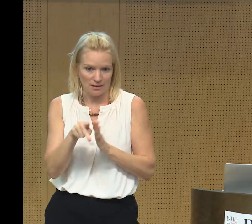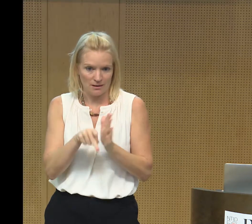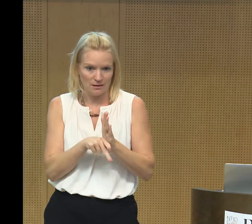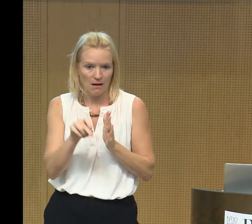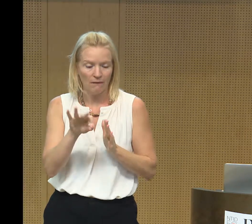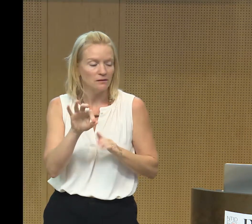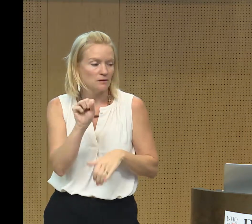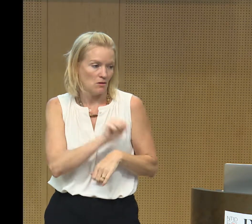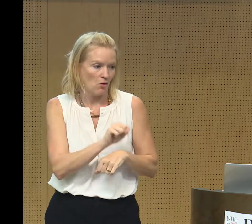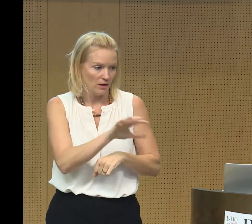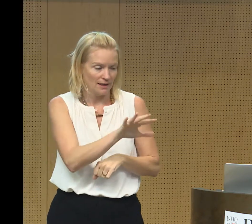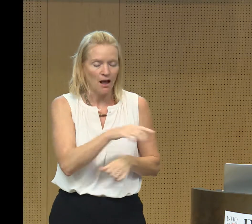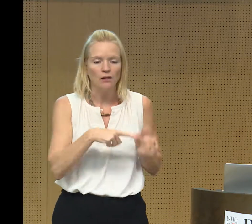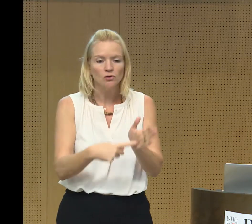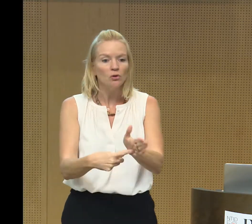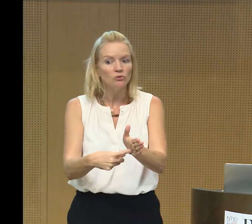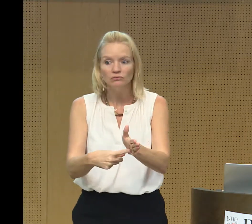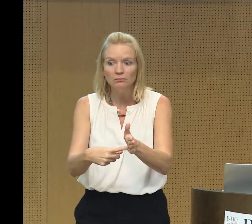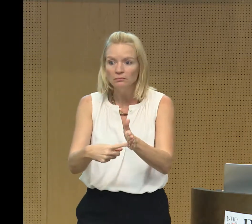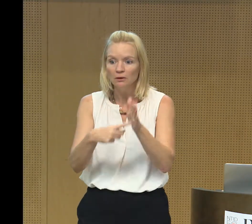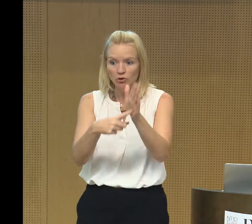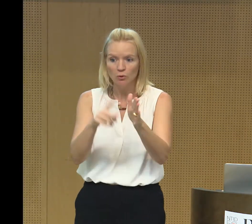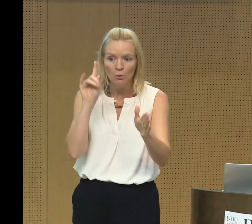the properties of sonority. So I'll show you what this looks like.